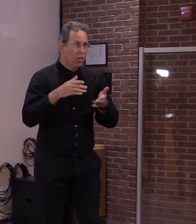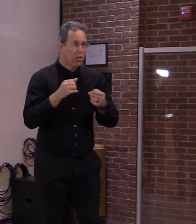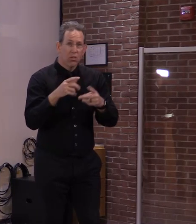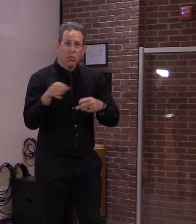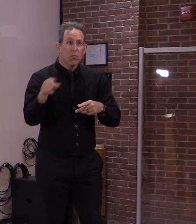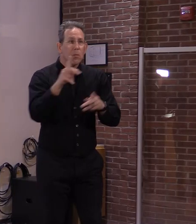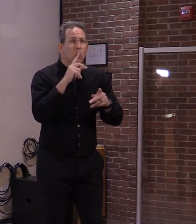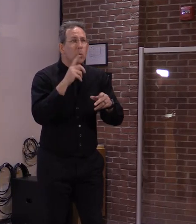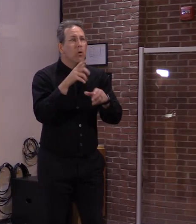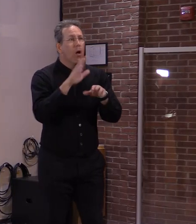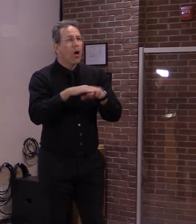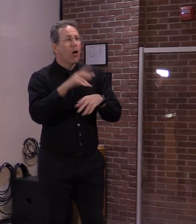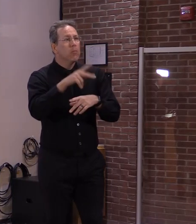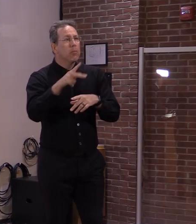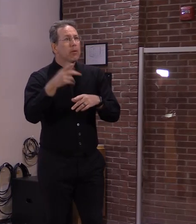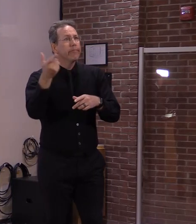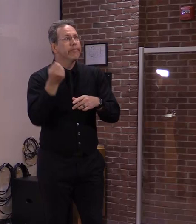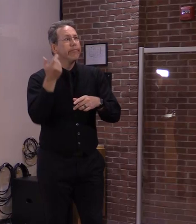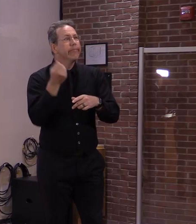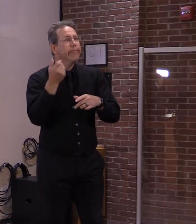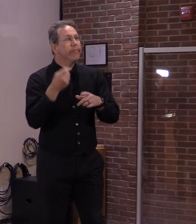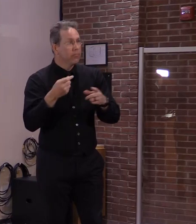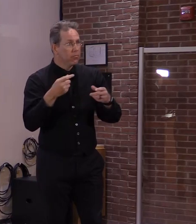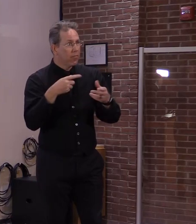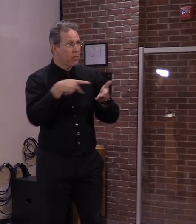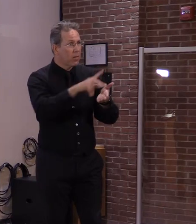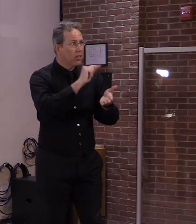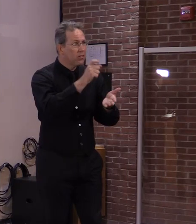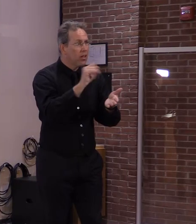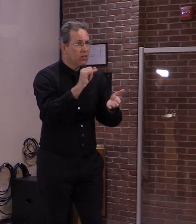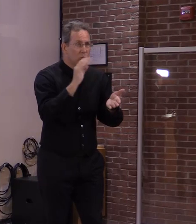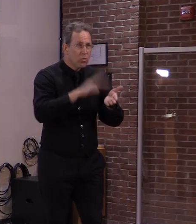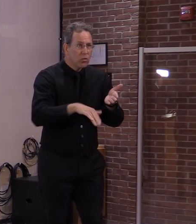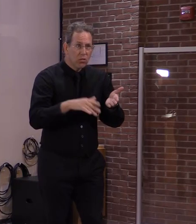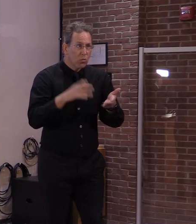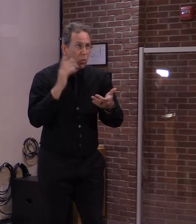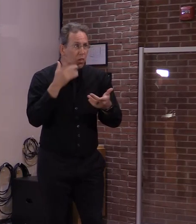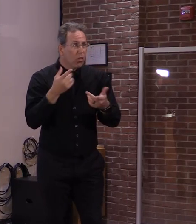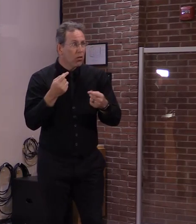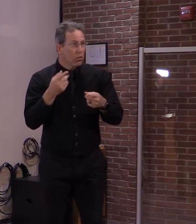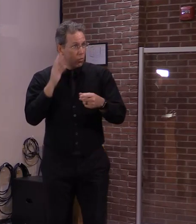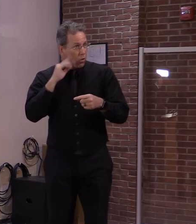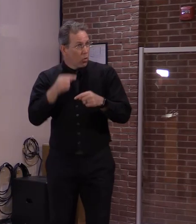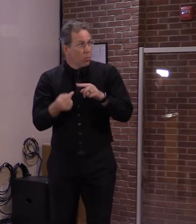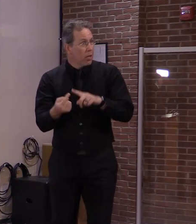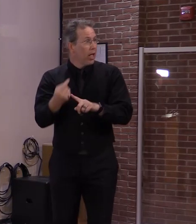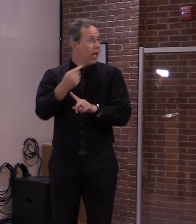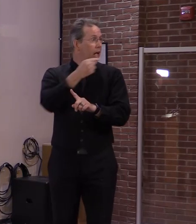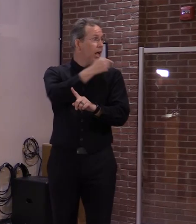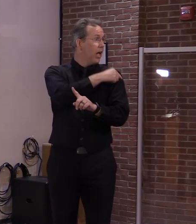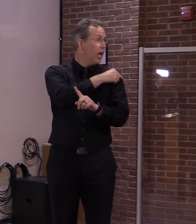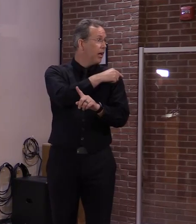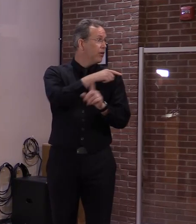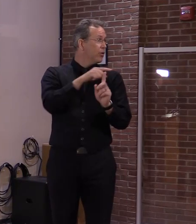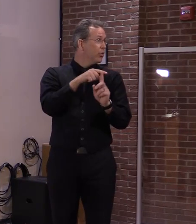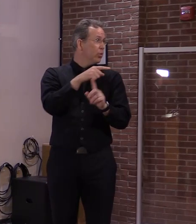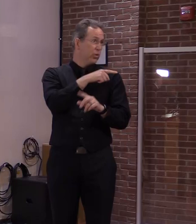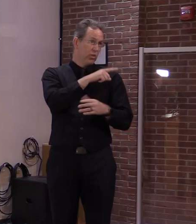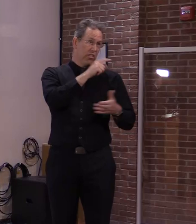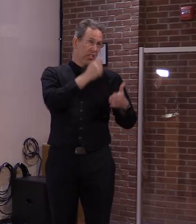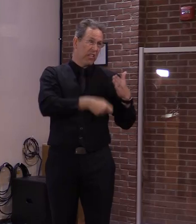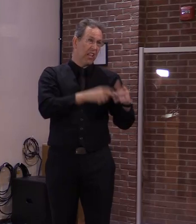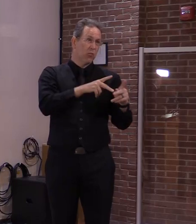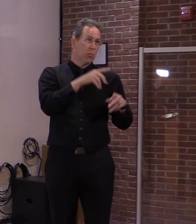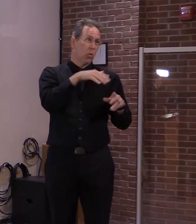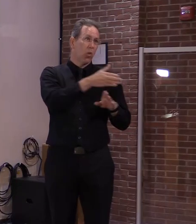formally reach back and tax something that the state tax department at one point, while